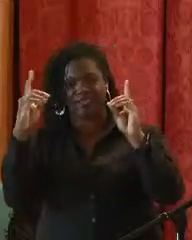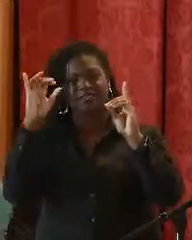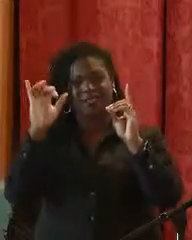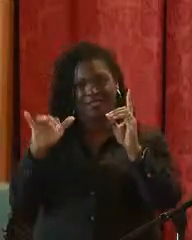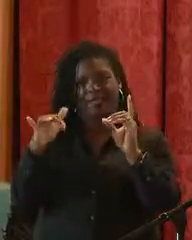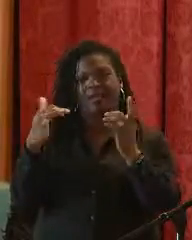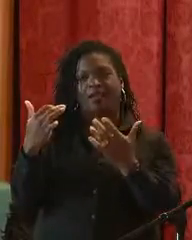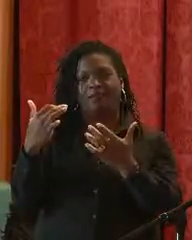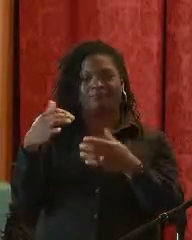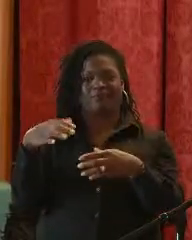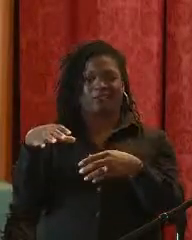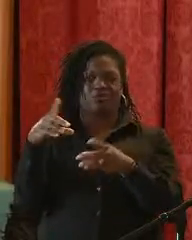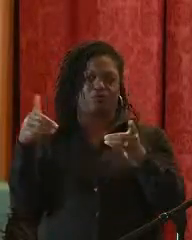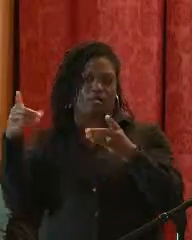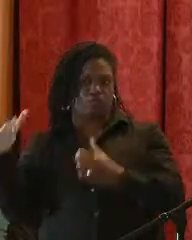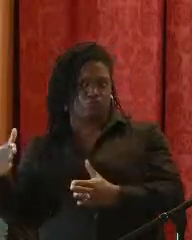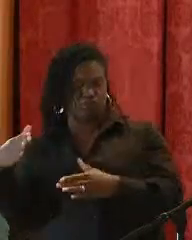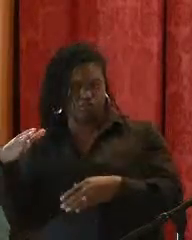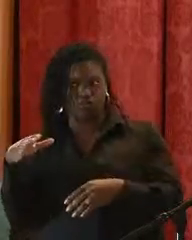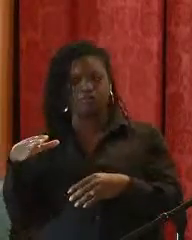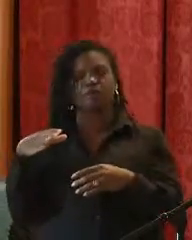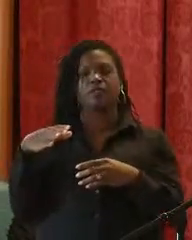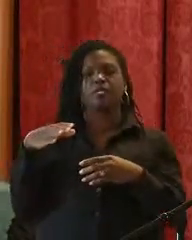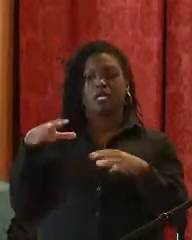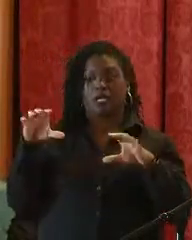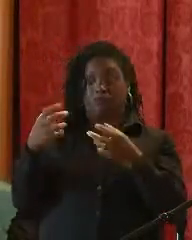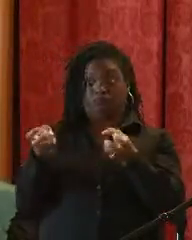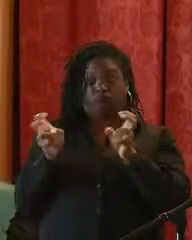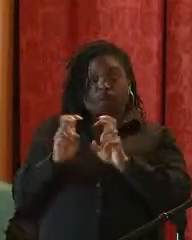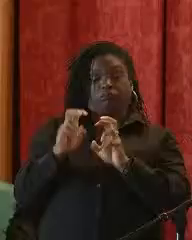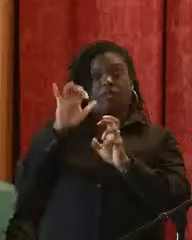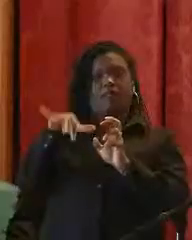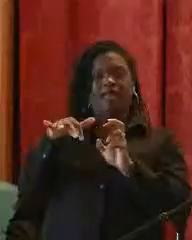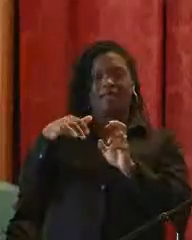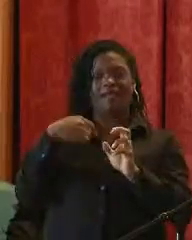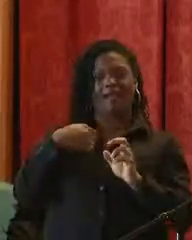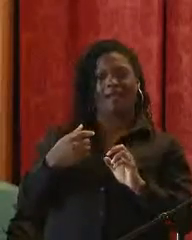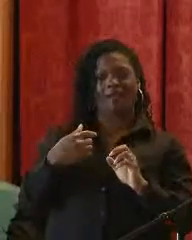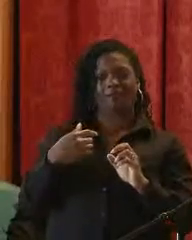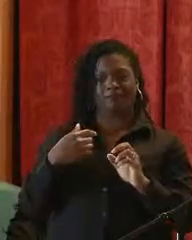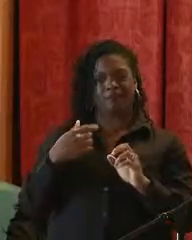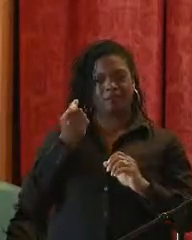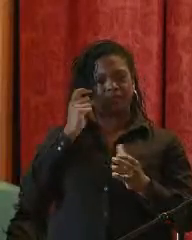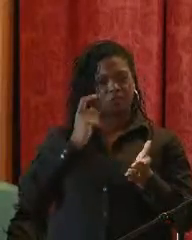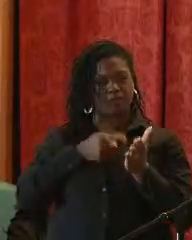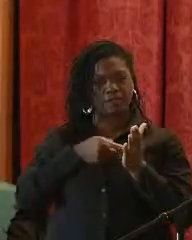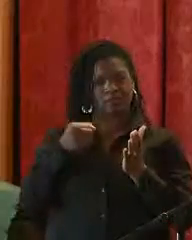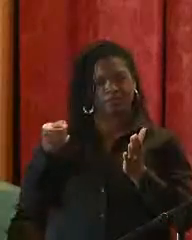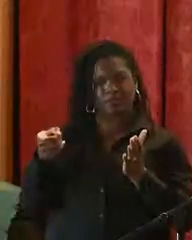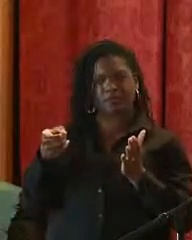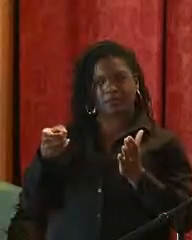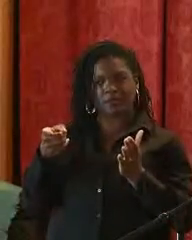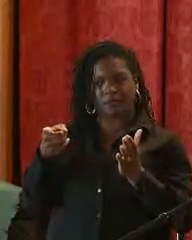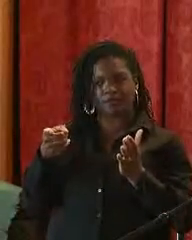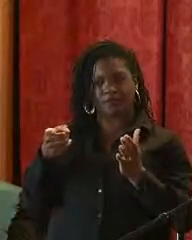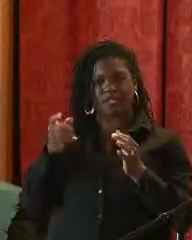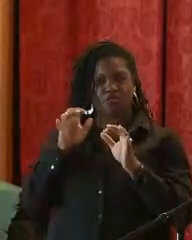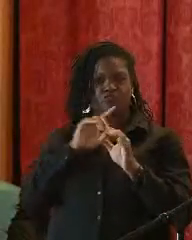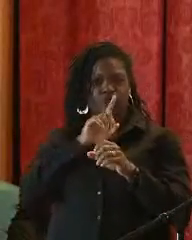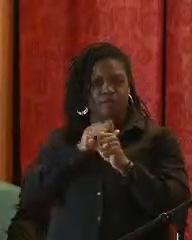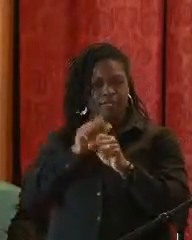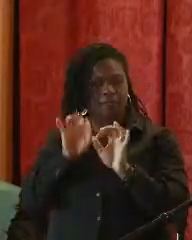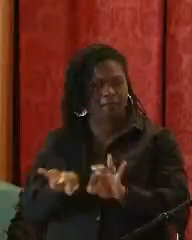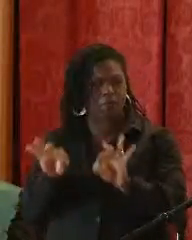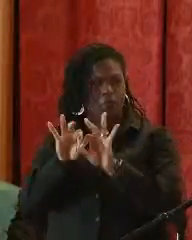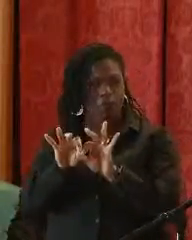tenure as president, Charlie helped me see the value in opposing opinions. and the value